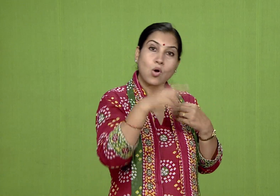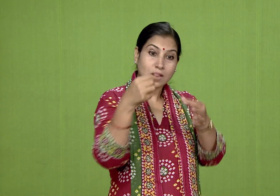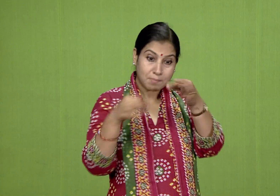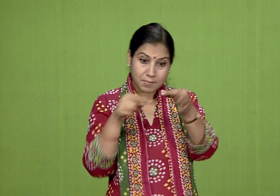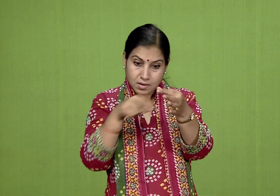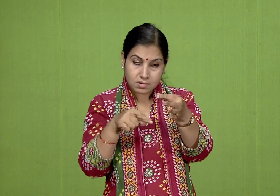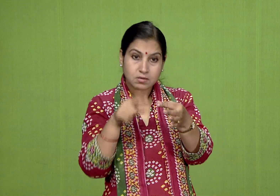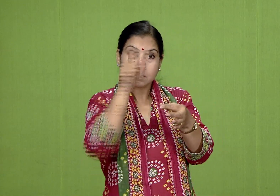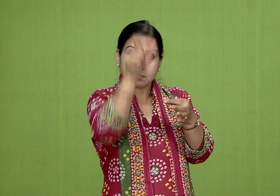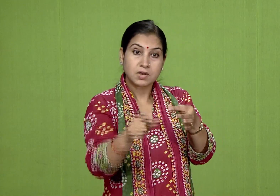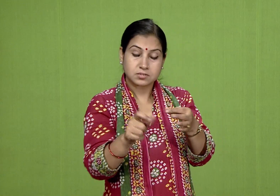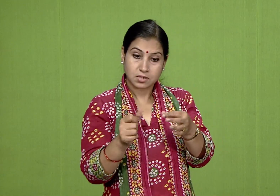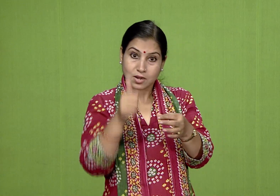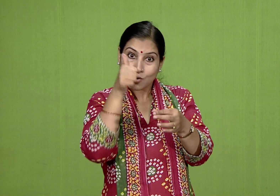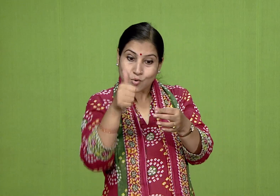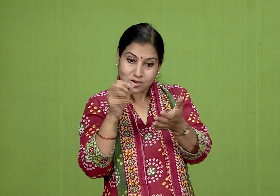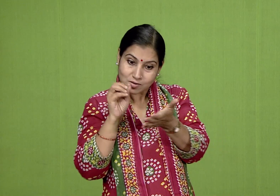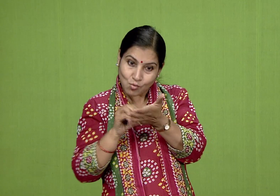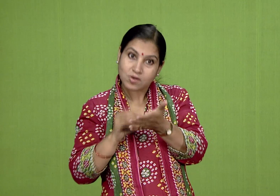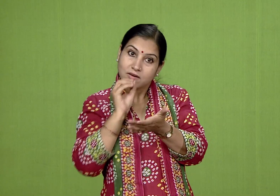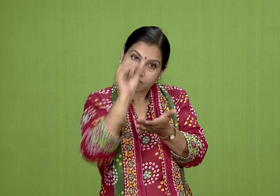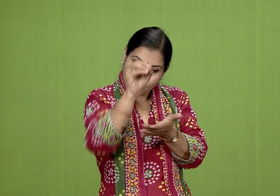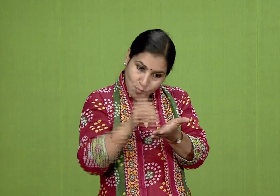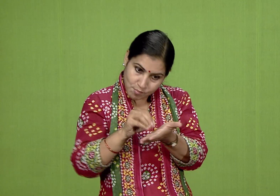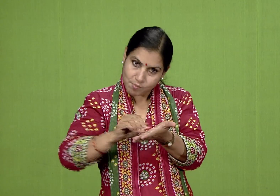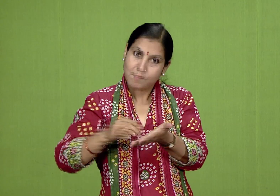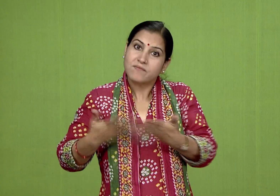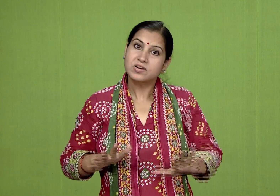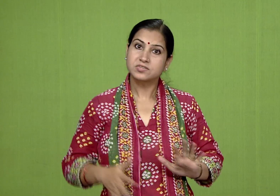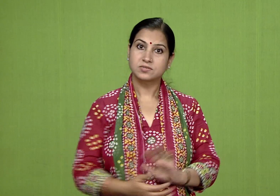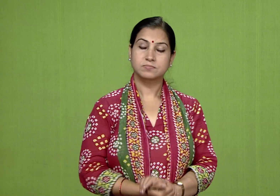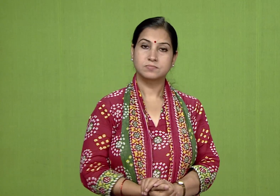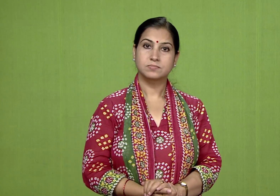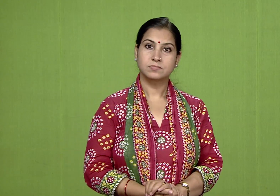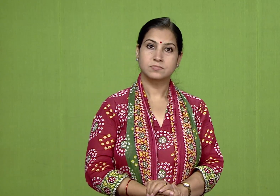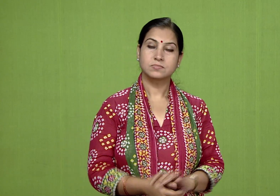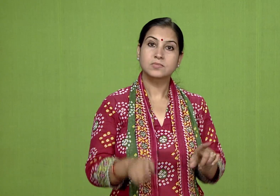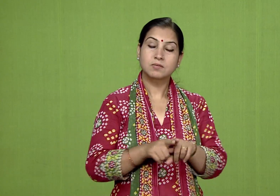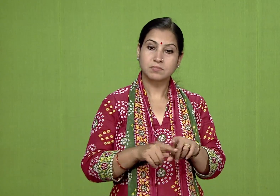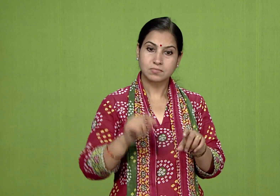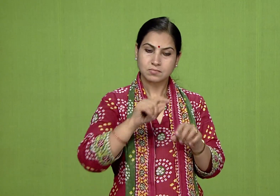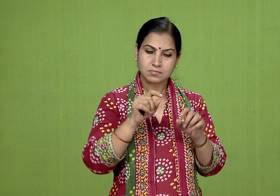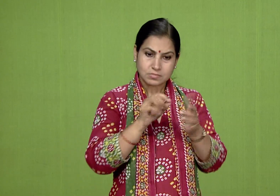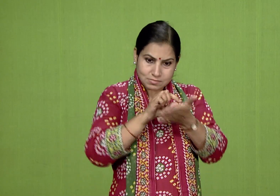least one good characteristic of the student in question.